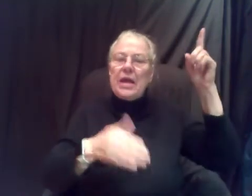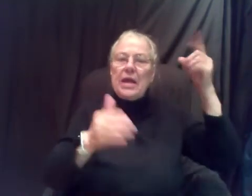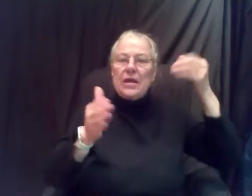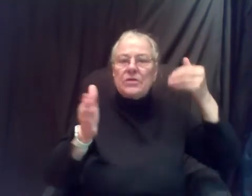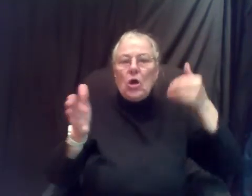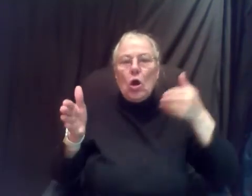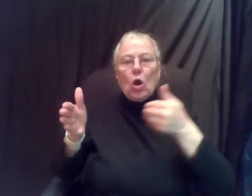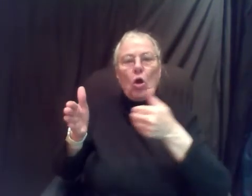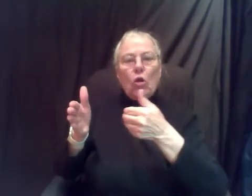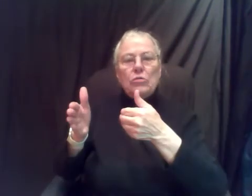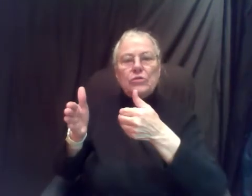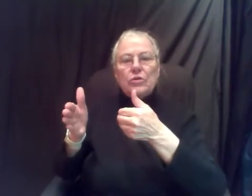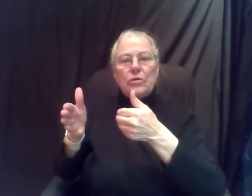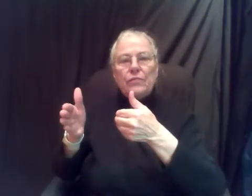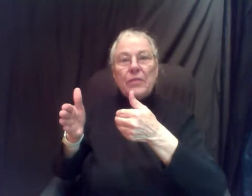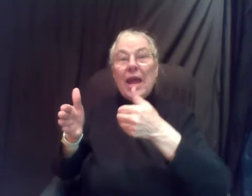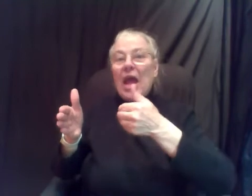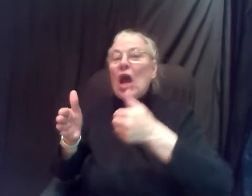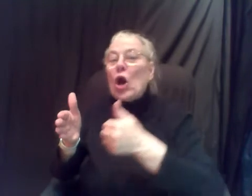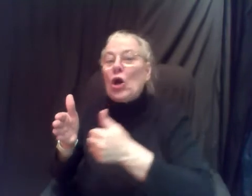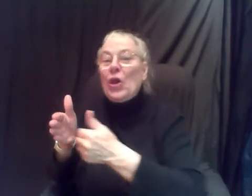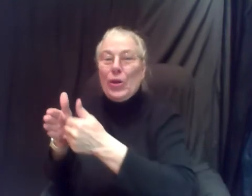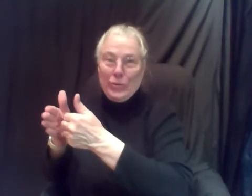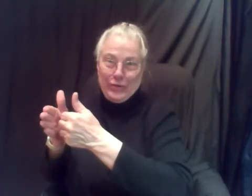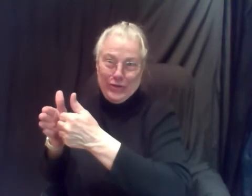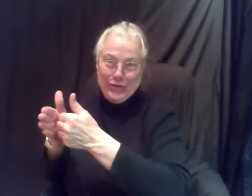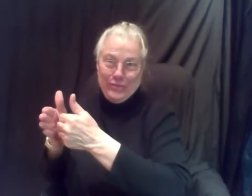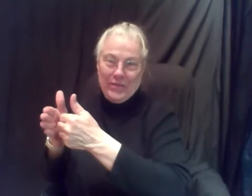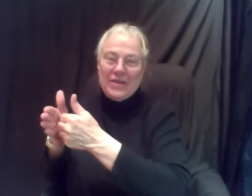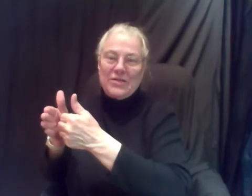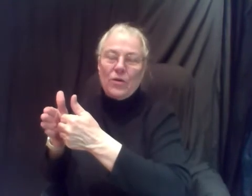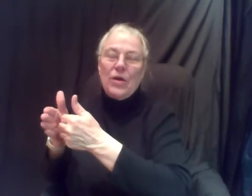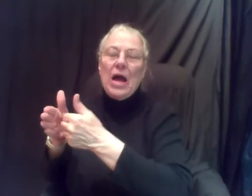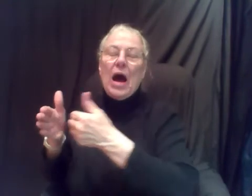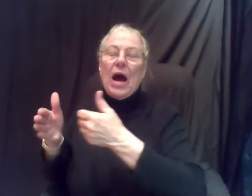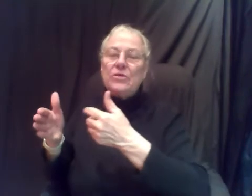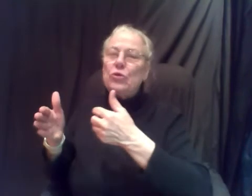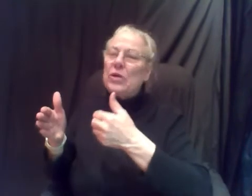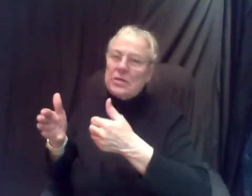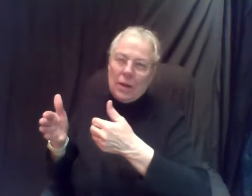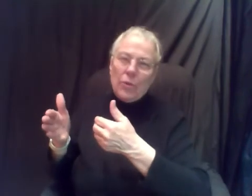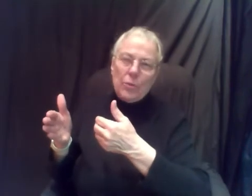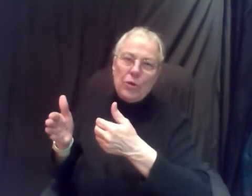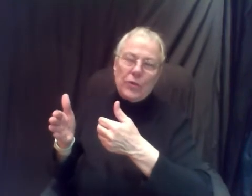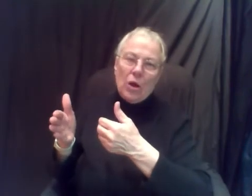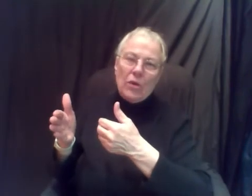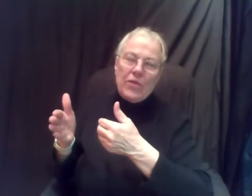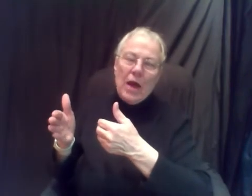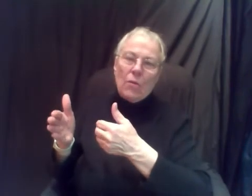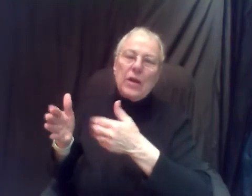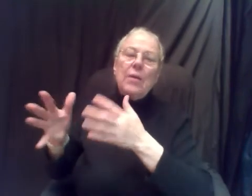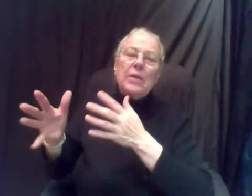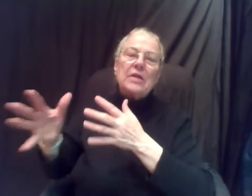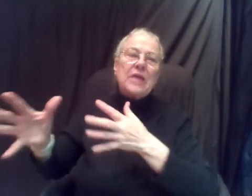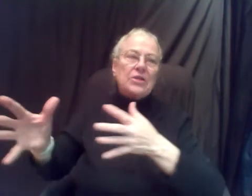is closer, closer. And so I do a double movement on that one, because I just